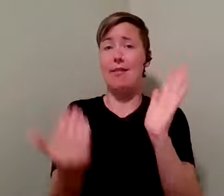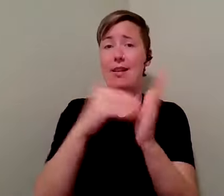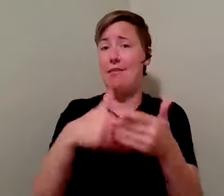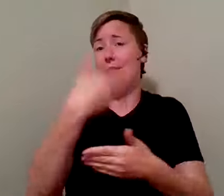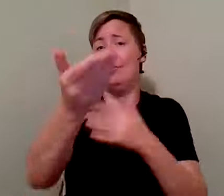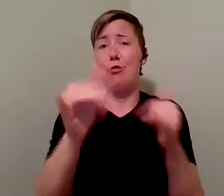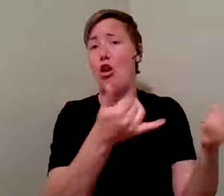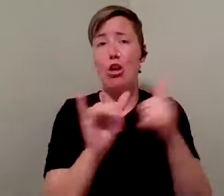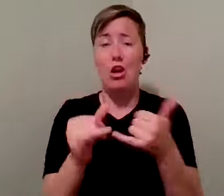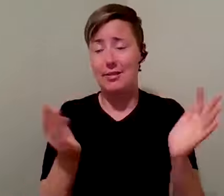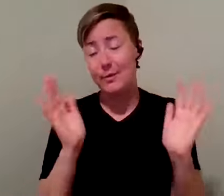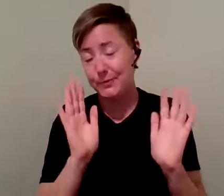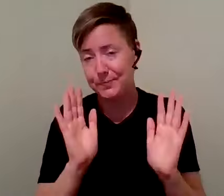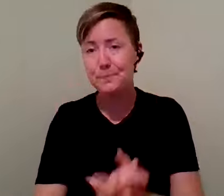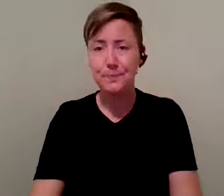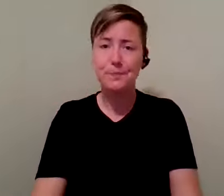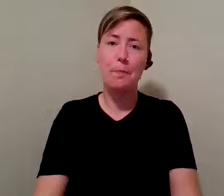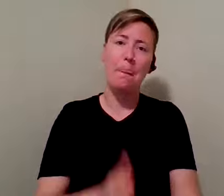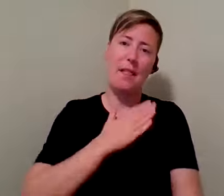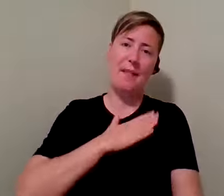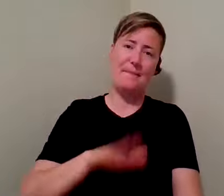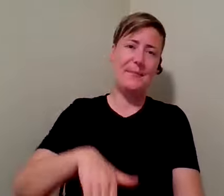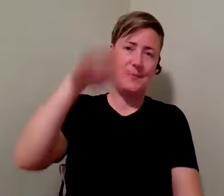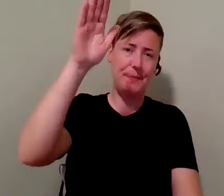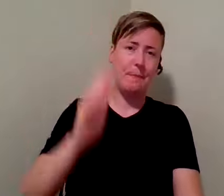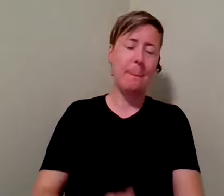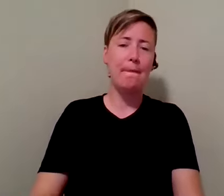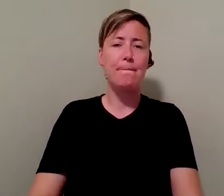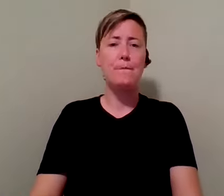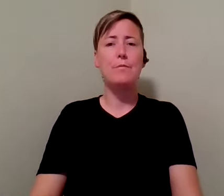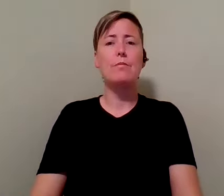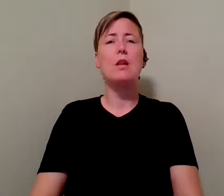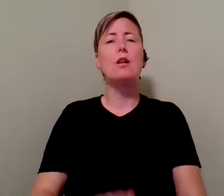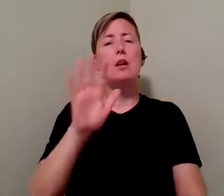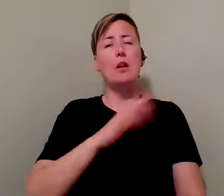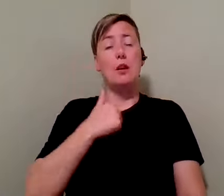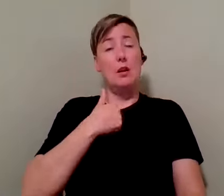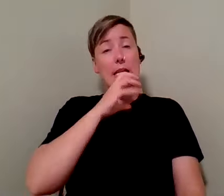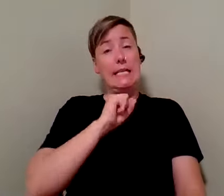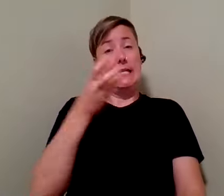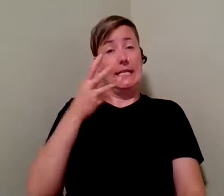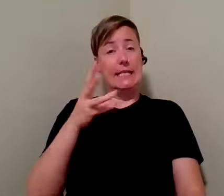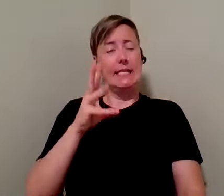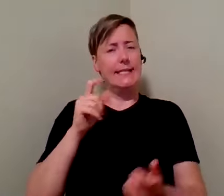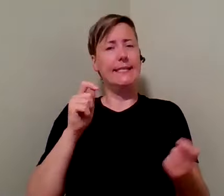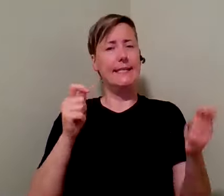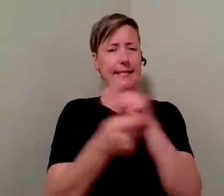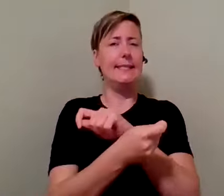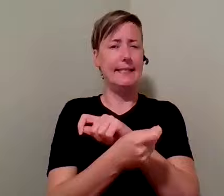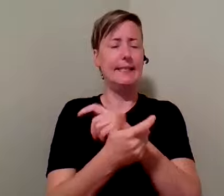the background to me growing up. Things changed when I was 16. I finished high school, and